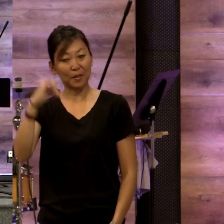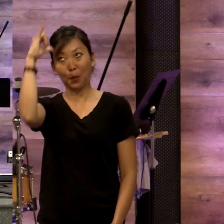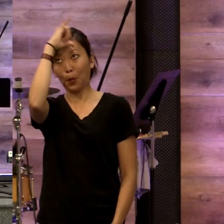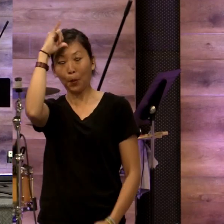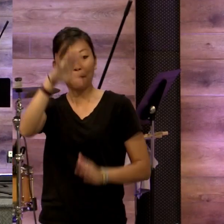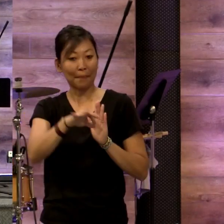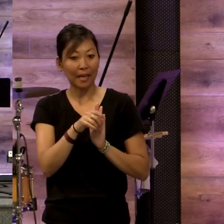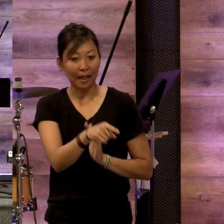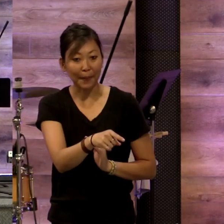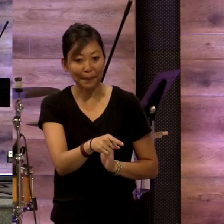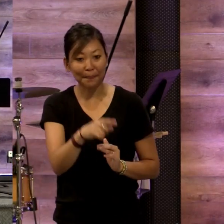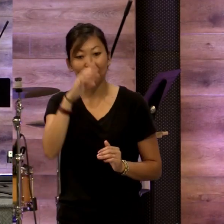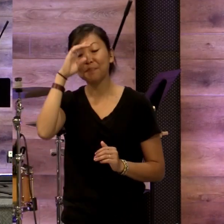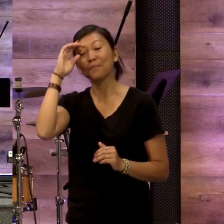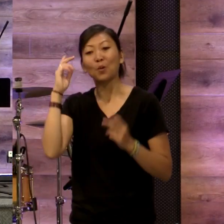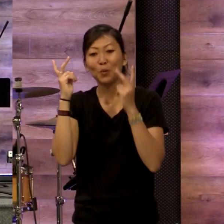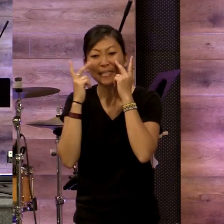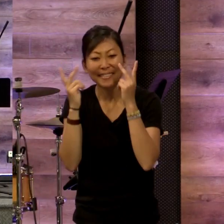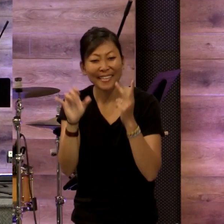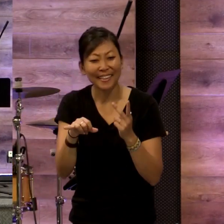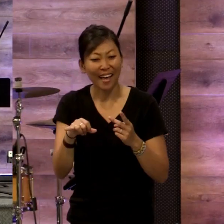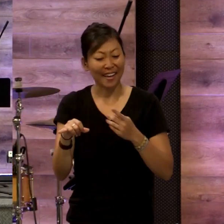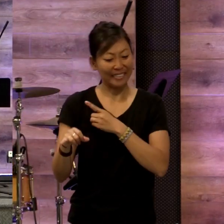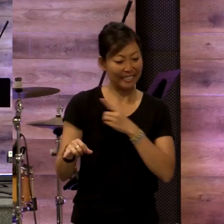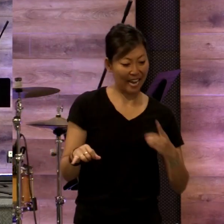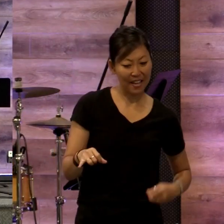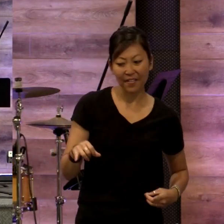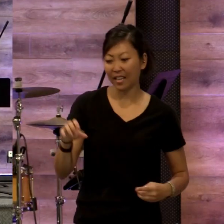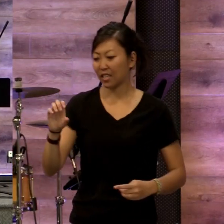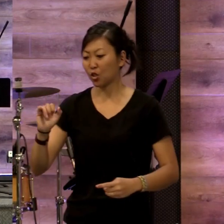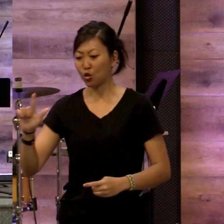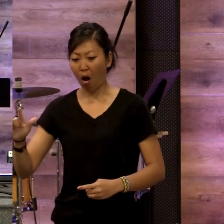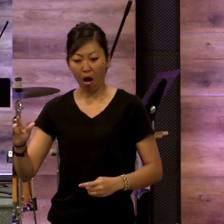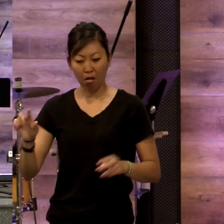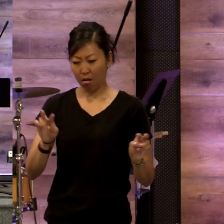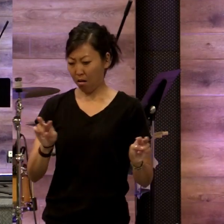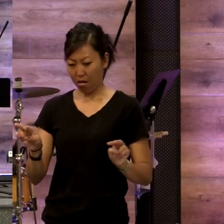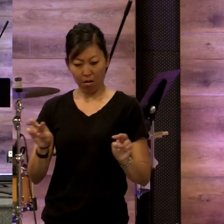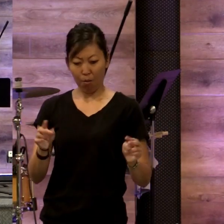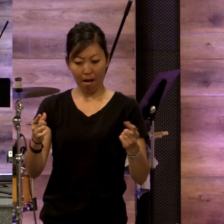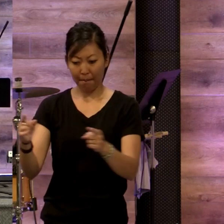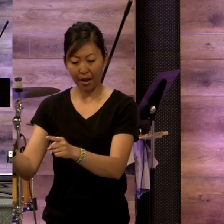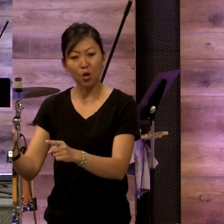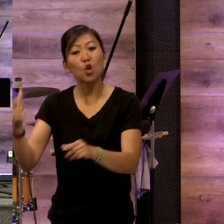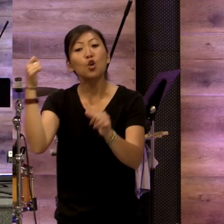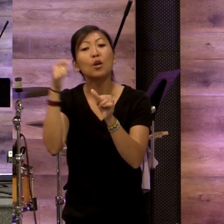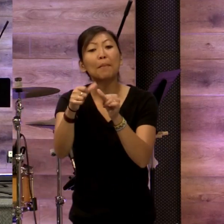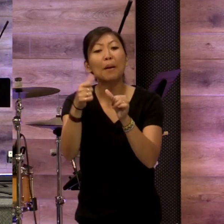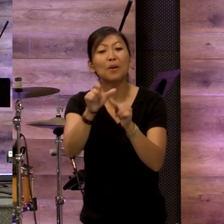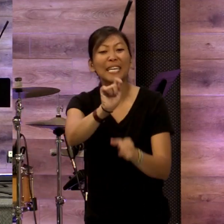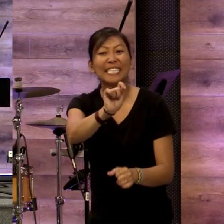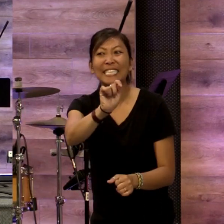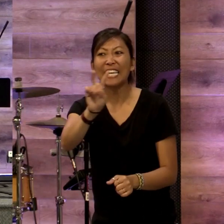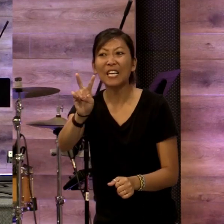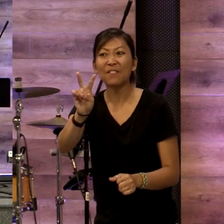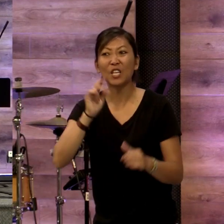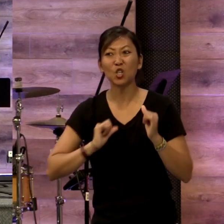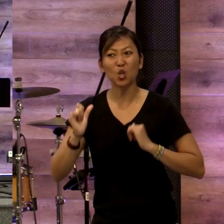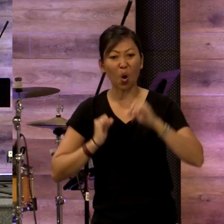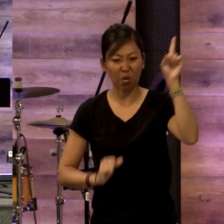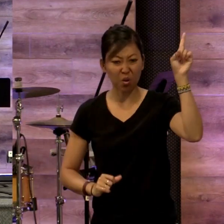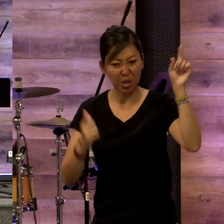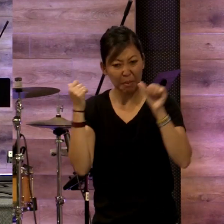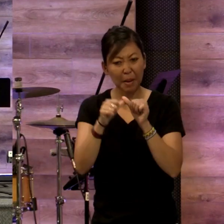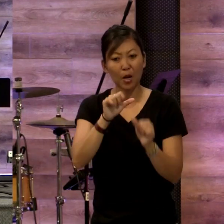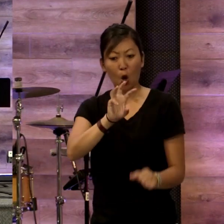David and Saul, it reminded me of the TV show The Weakest Link. You're like, how in the world did that happen? Well, are you